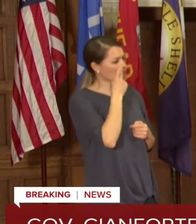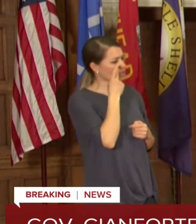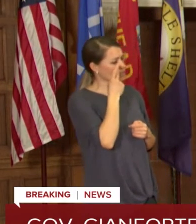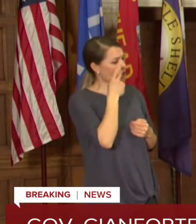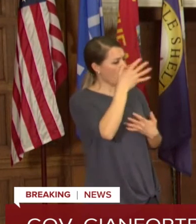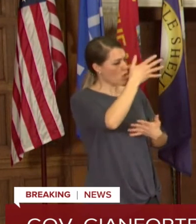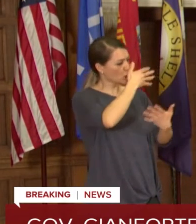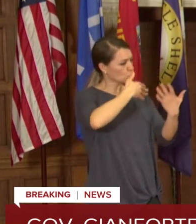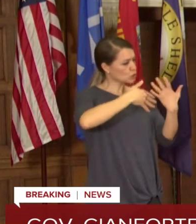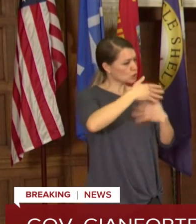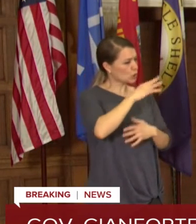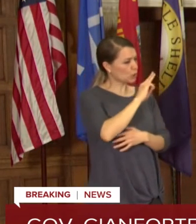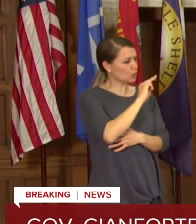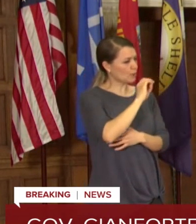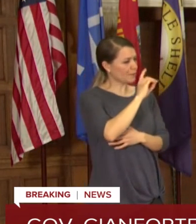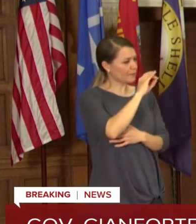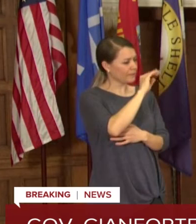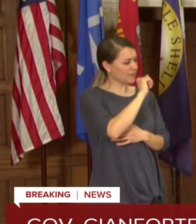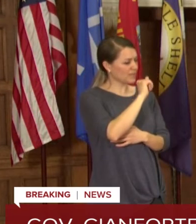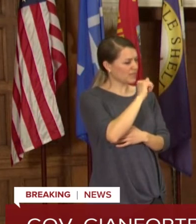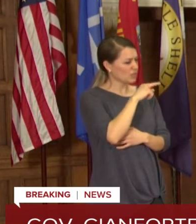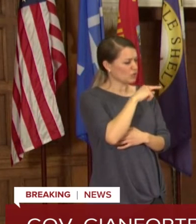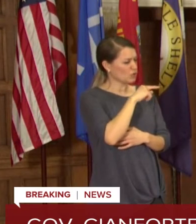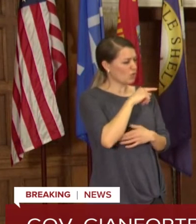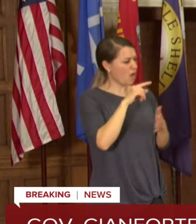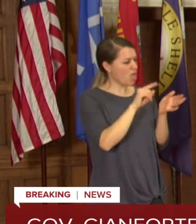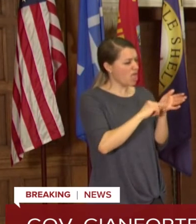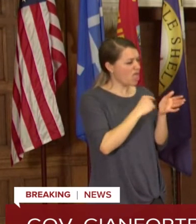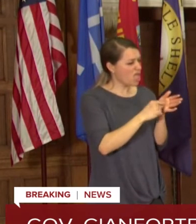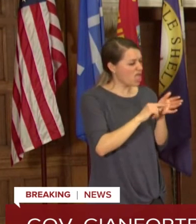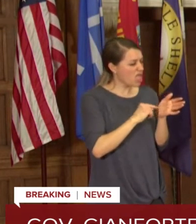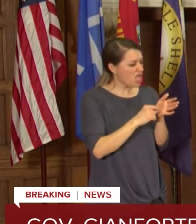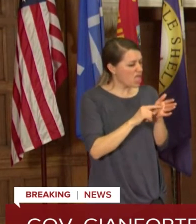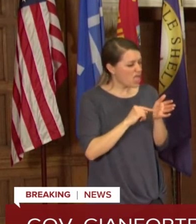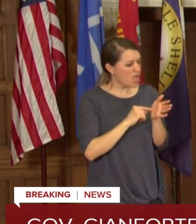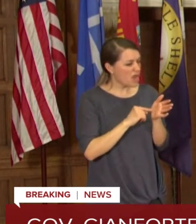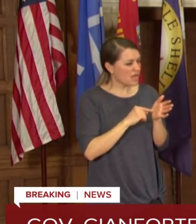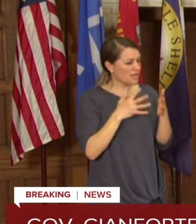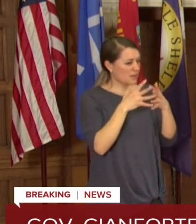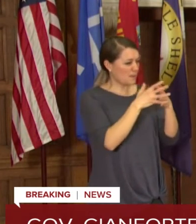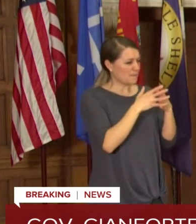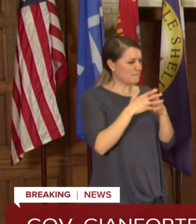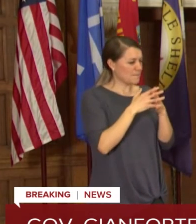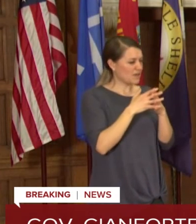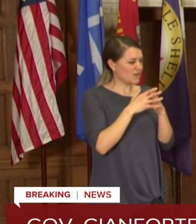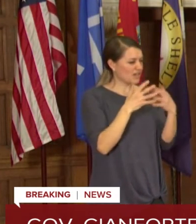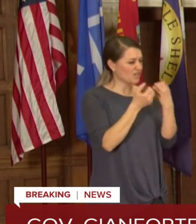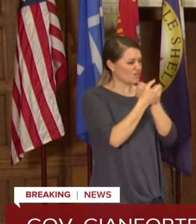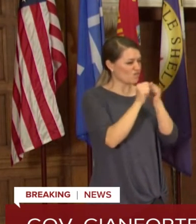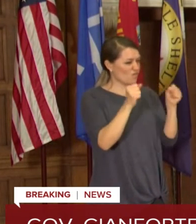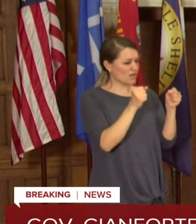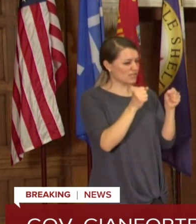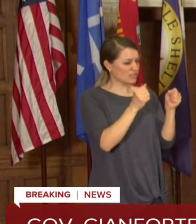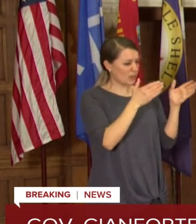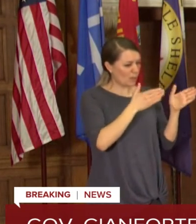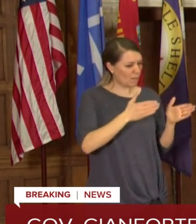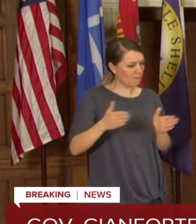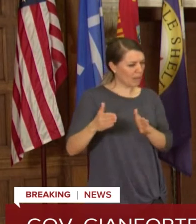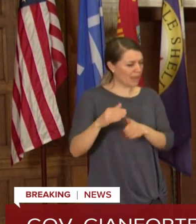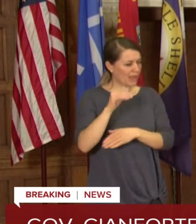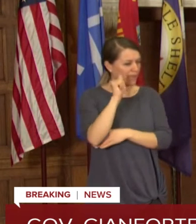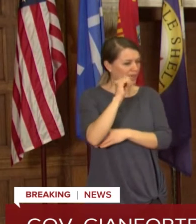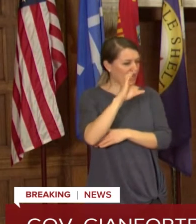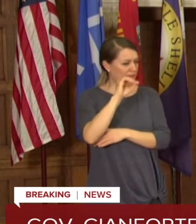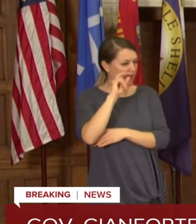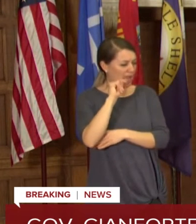social media, I believe yesterday, you were critical of the American Rescue Plan Act as it was put together. I